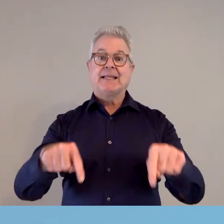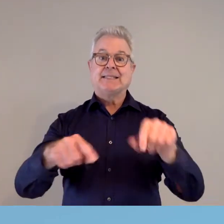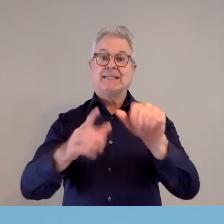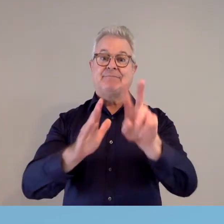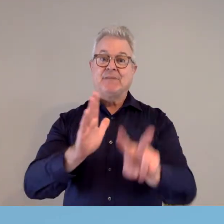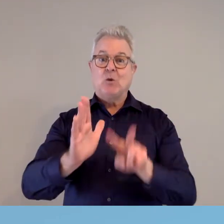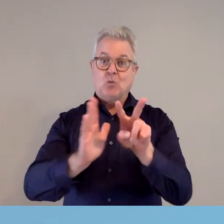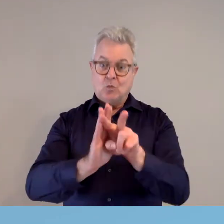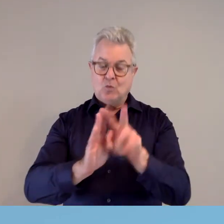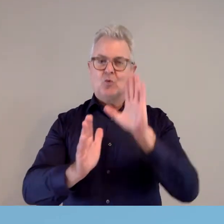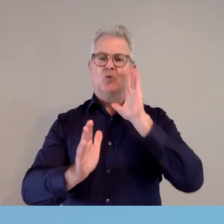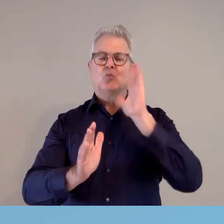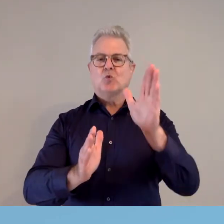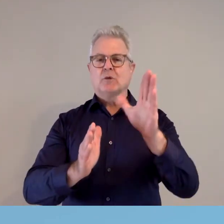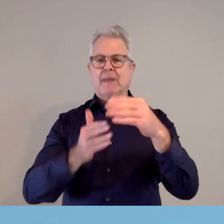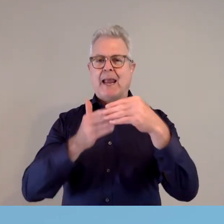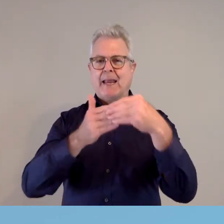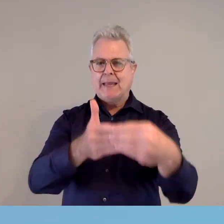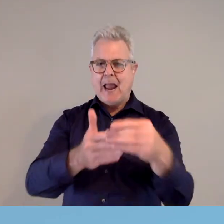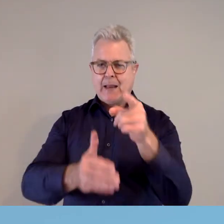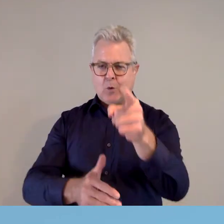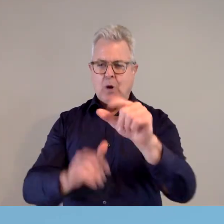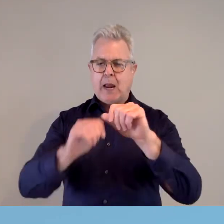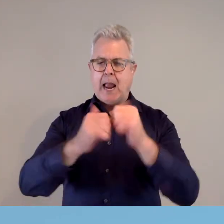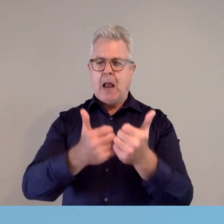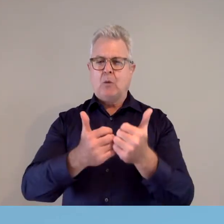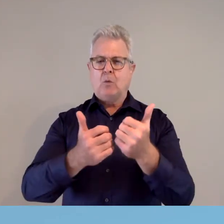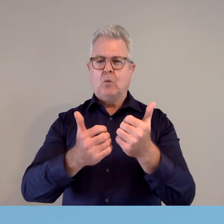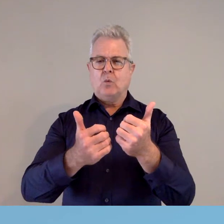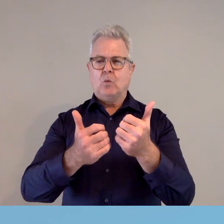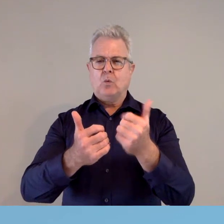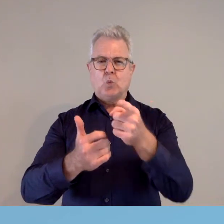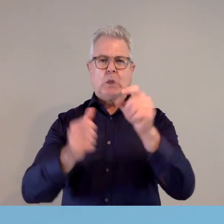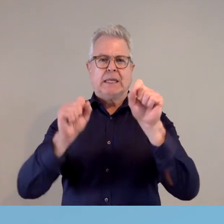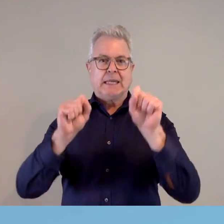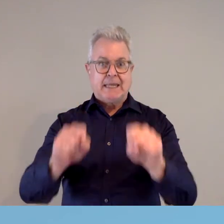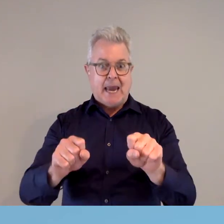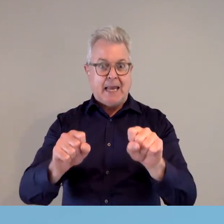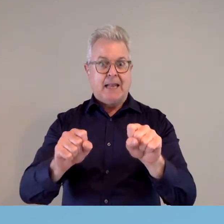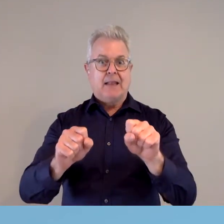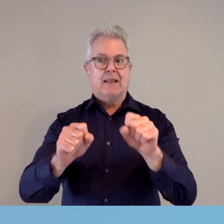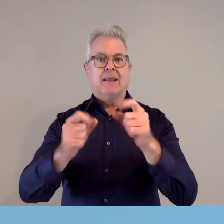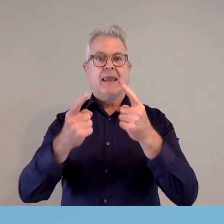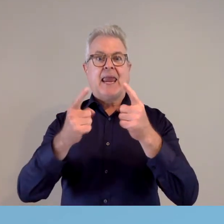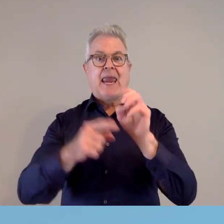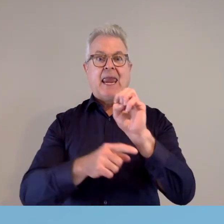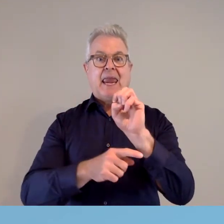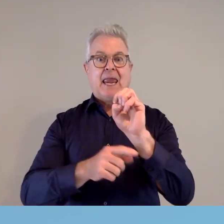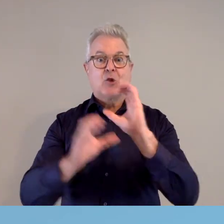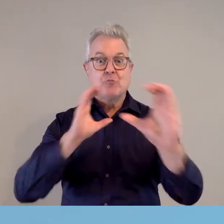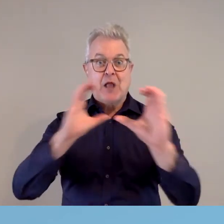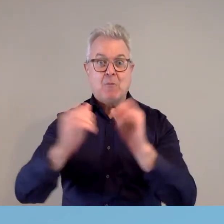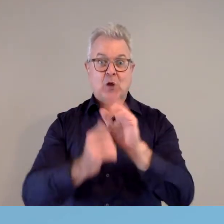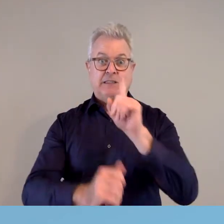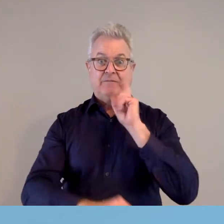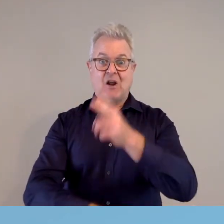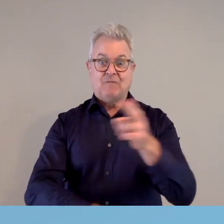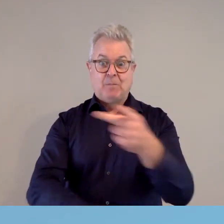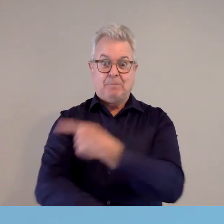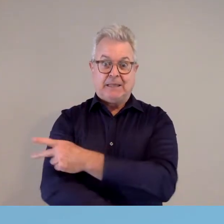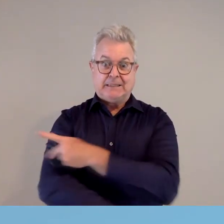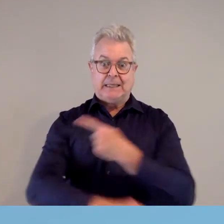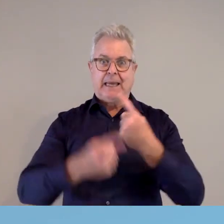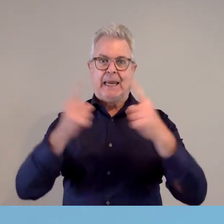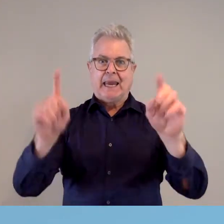However, this video will guide you on how you can communicate with the deaf and